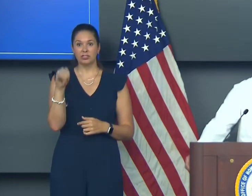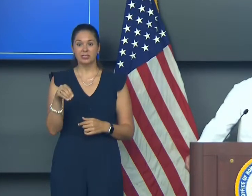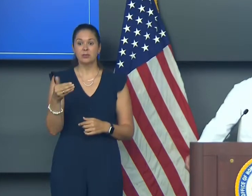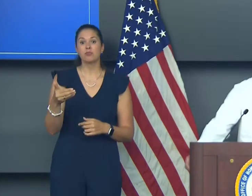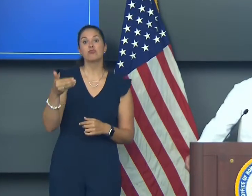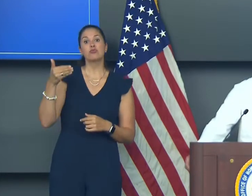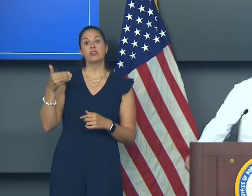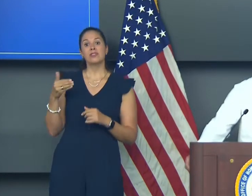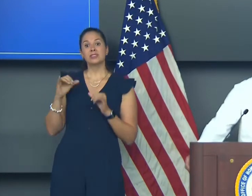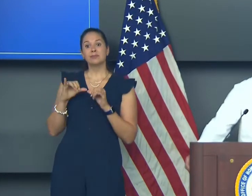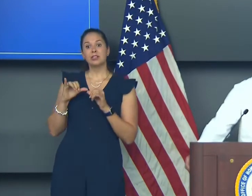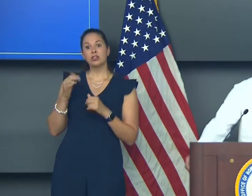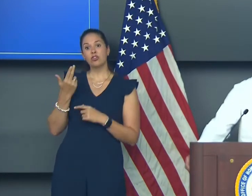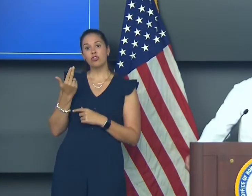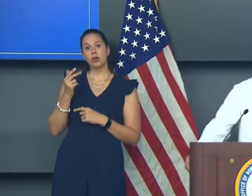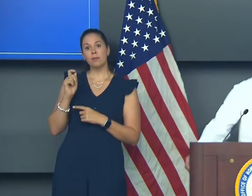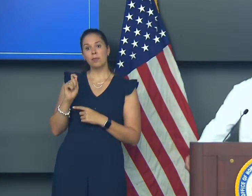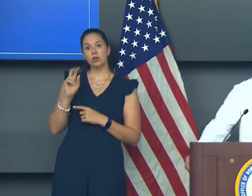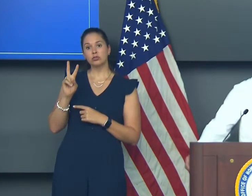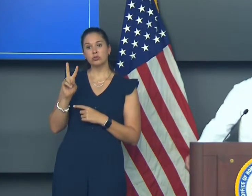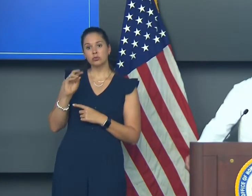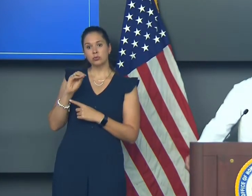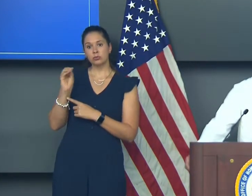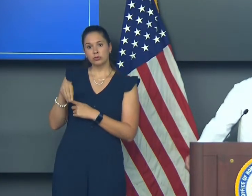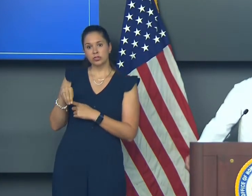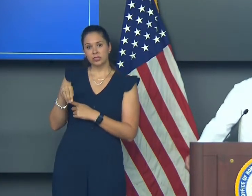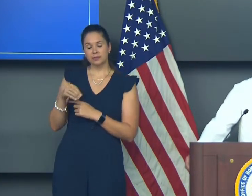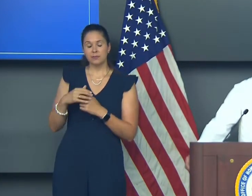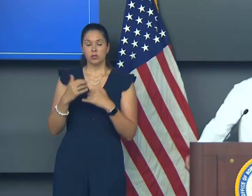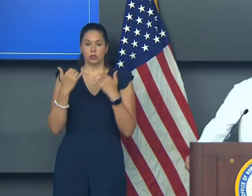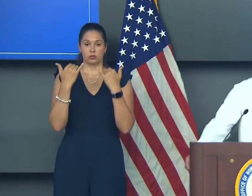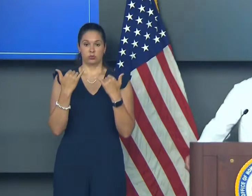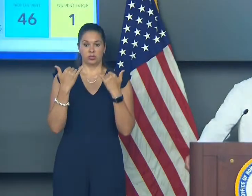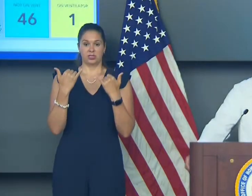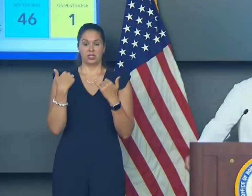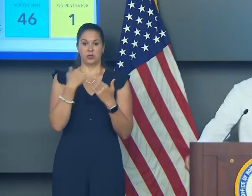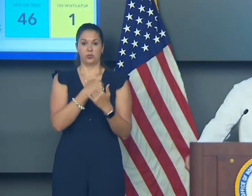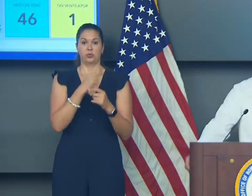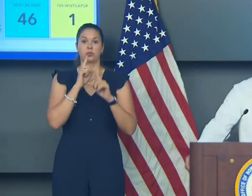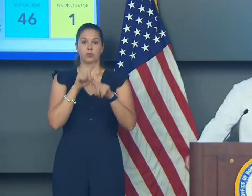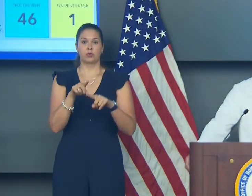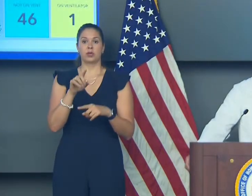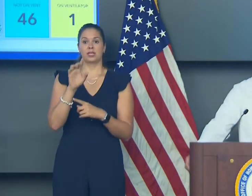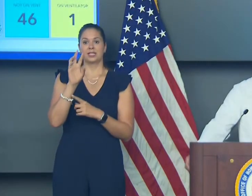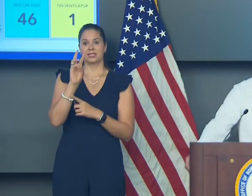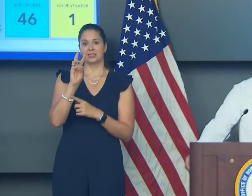previous measure was 13.2%. Today, we are reporting